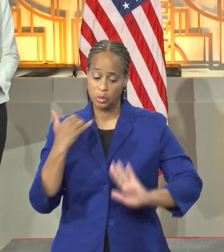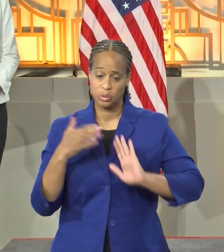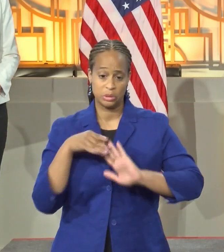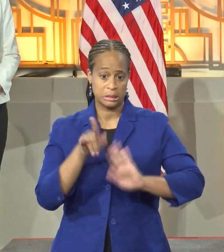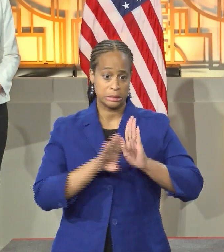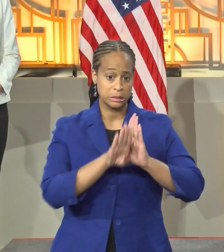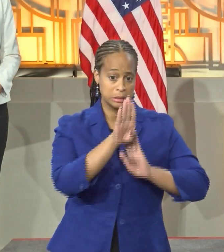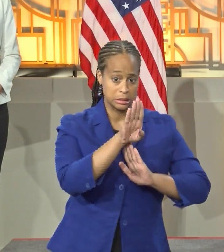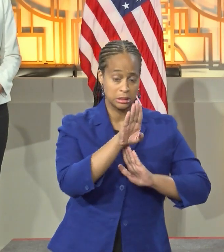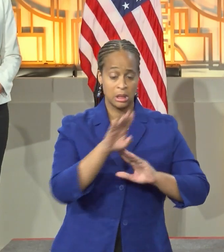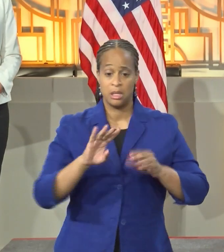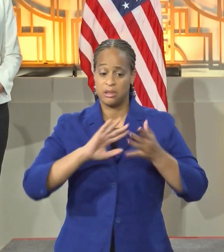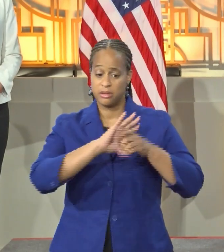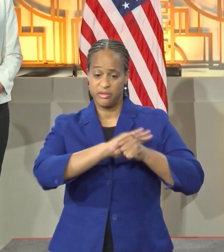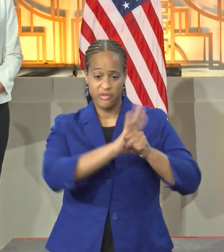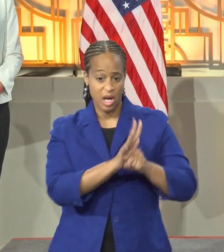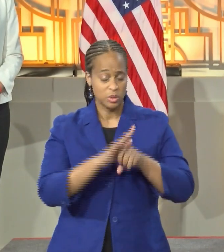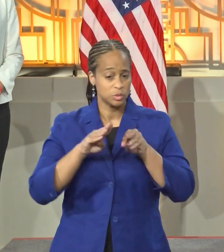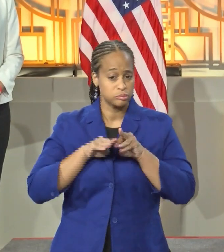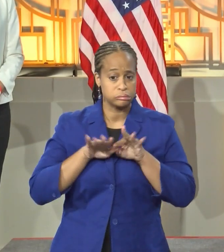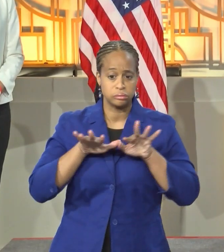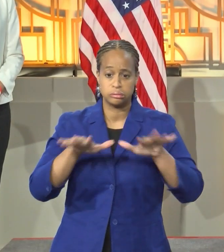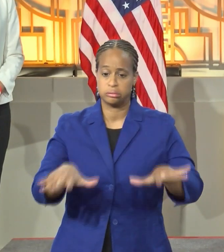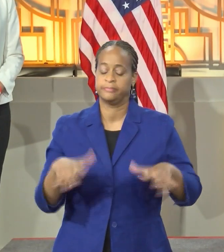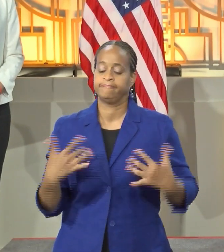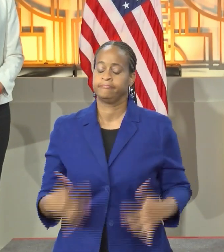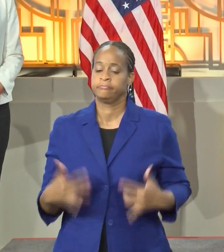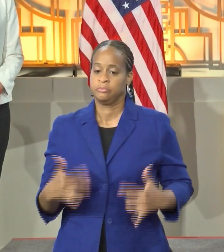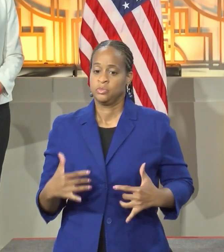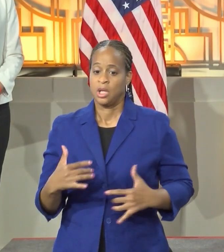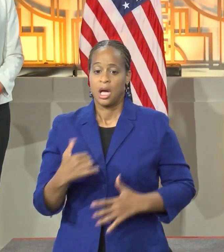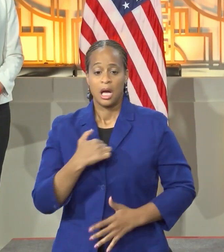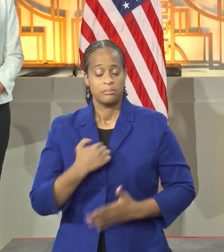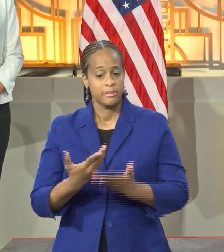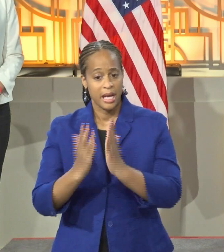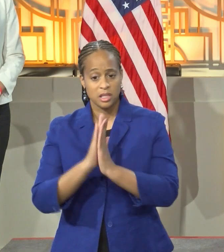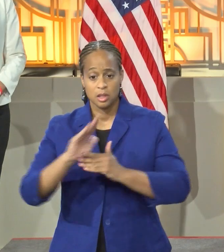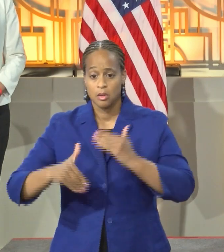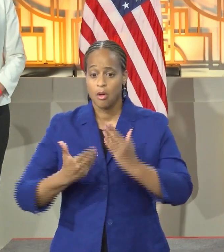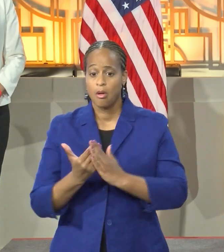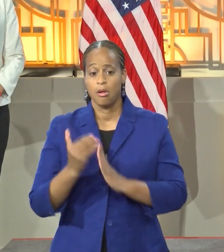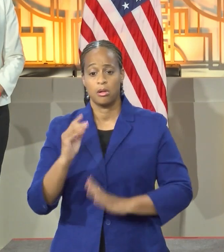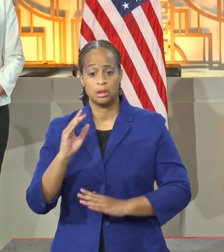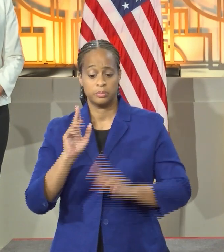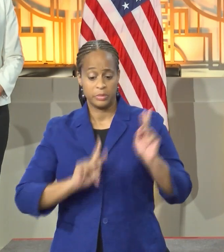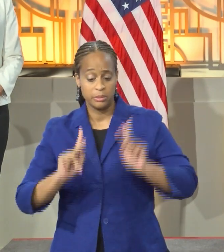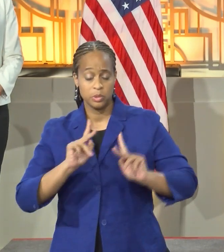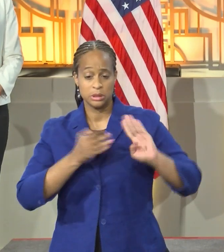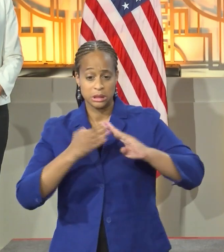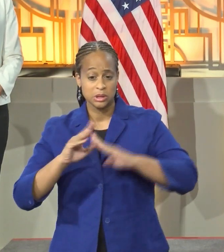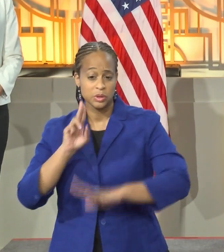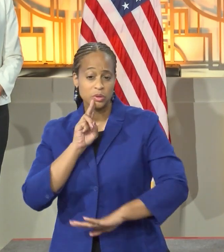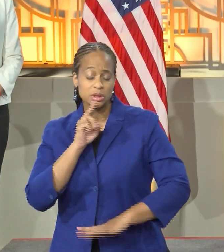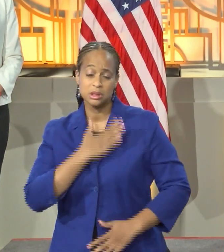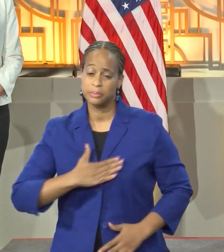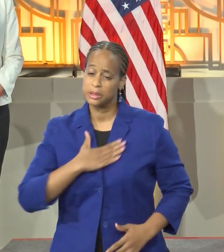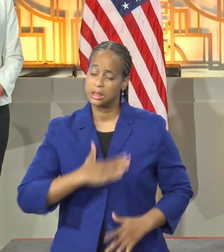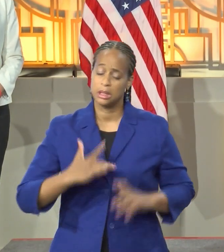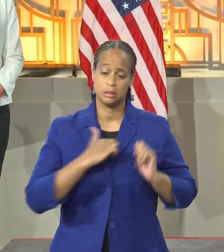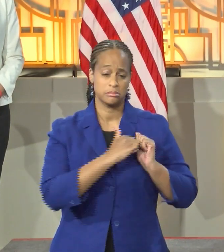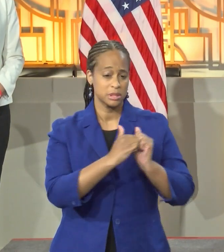virus is still running rampant. And again, I'm calling on all Houstonians to come together and to